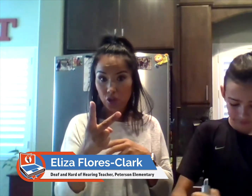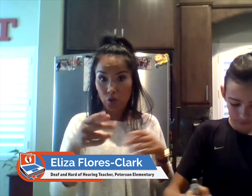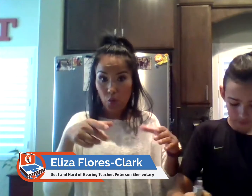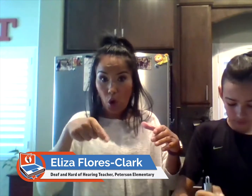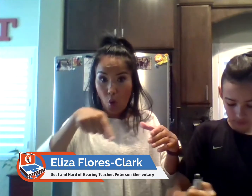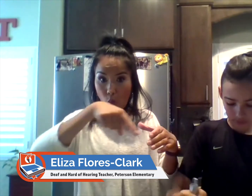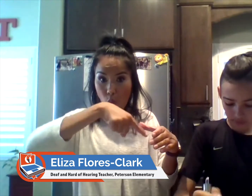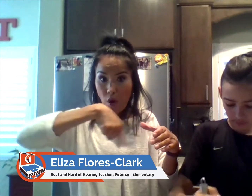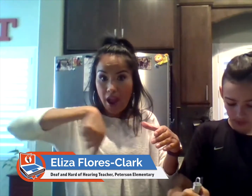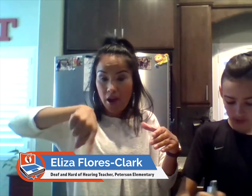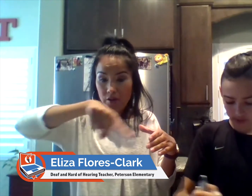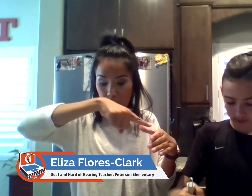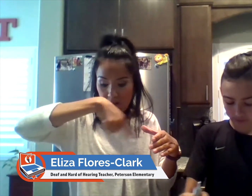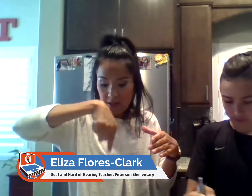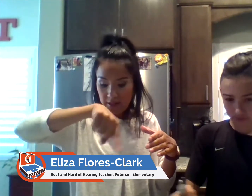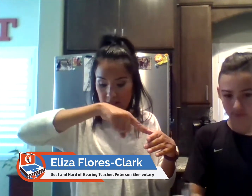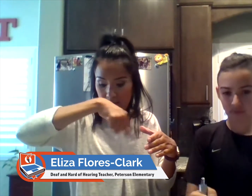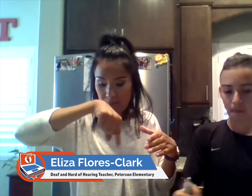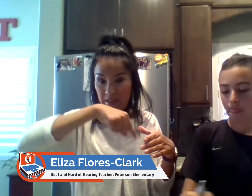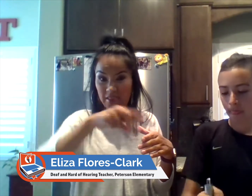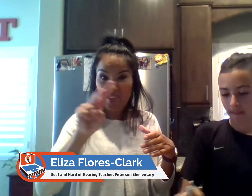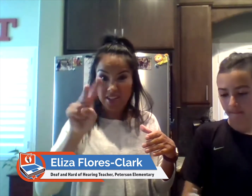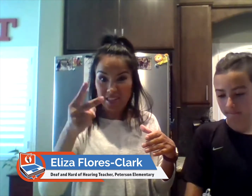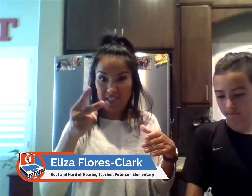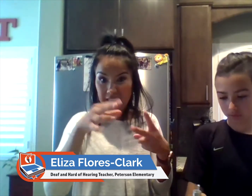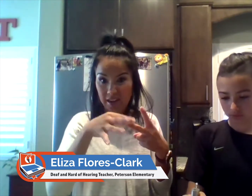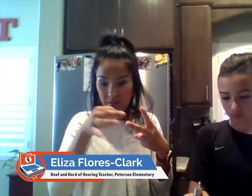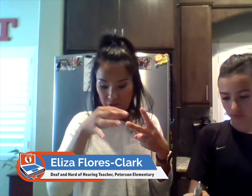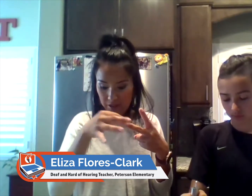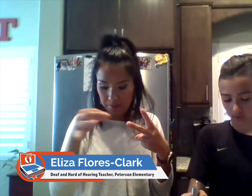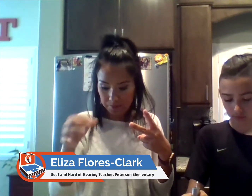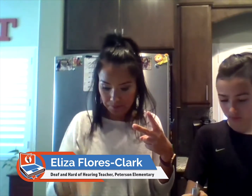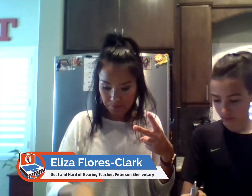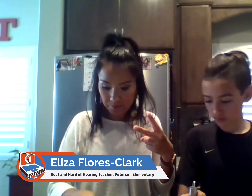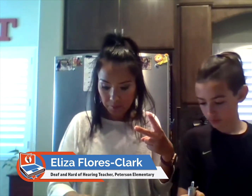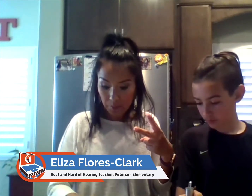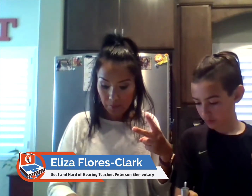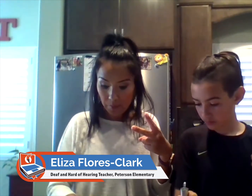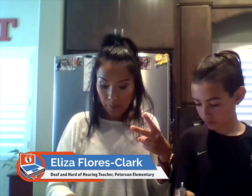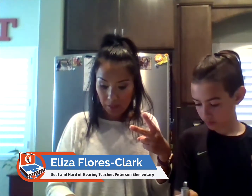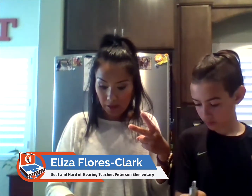2 round ones. That's the second option.